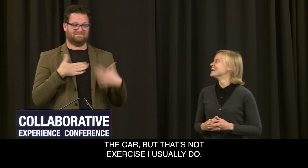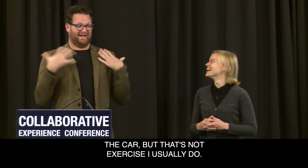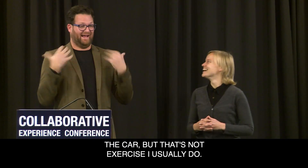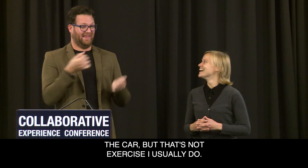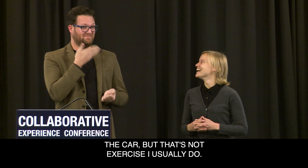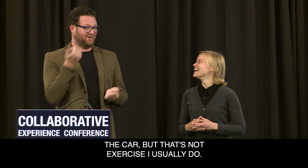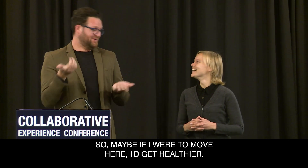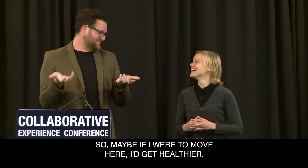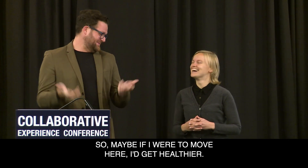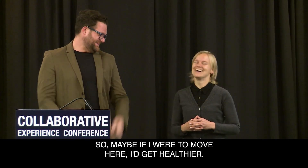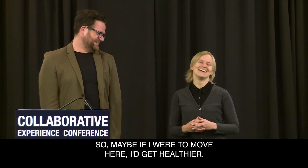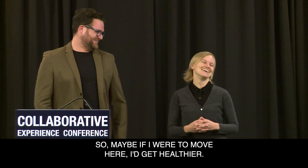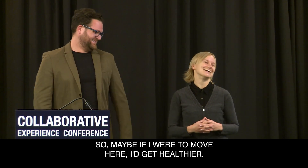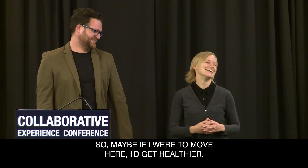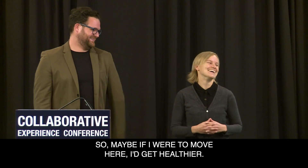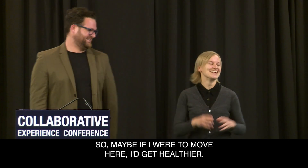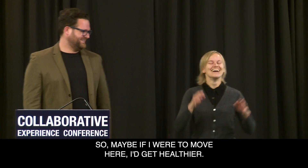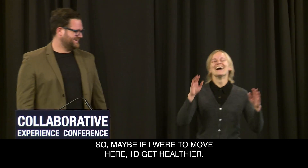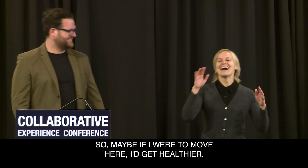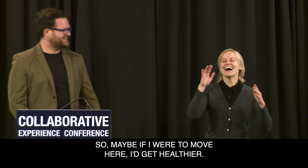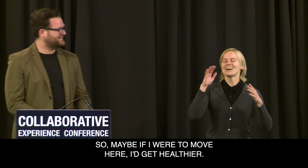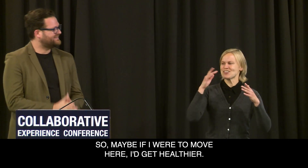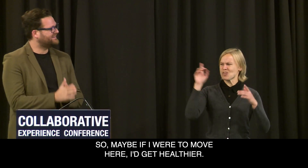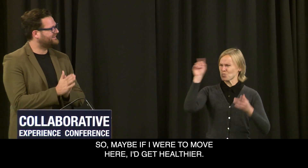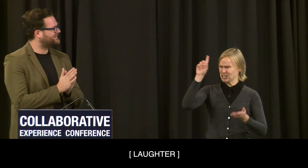do. So maybe if I were to move here, I'd get healthier.